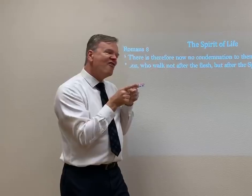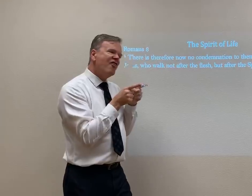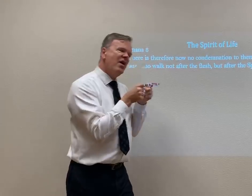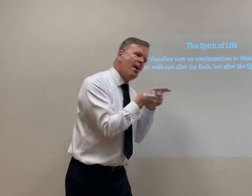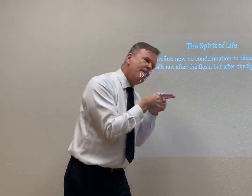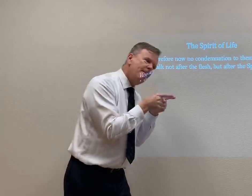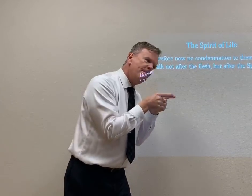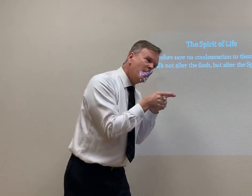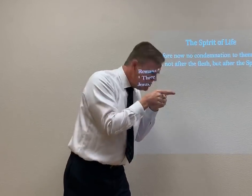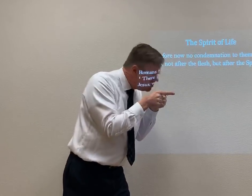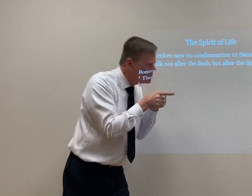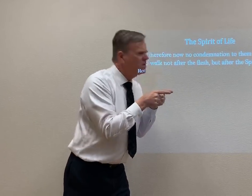to them.